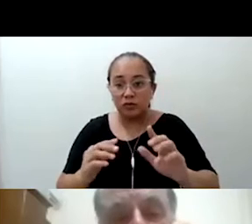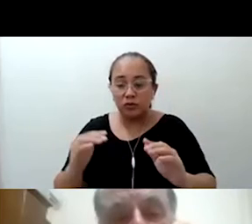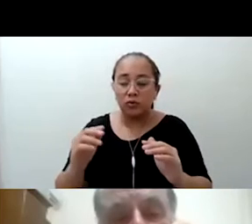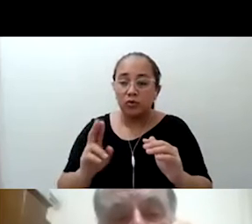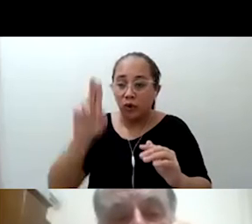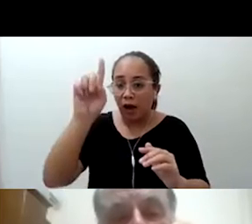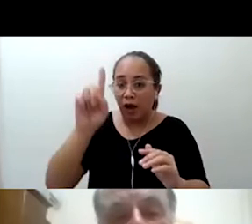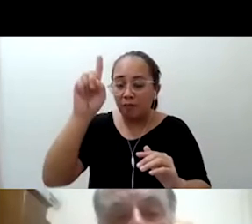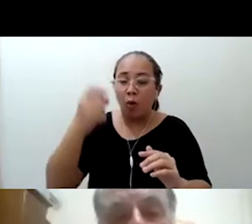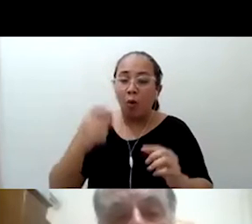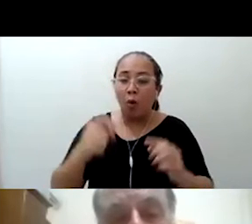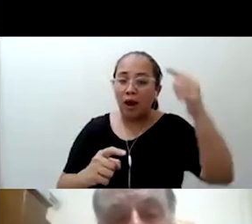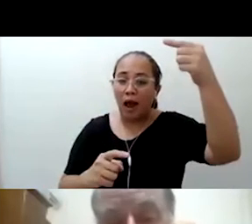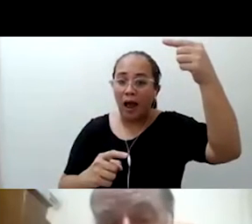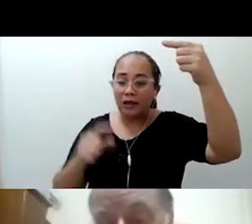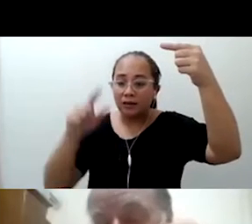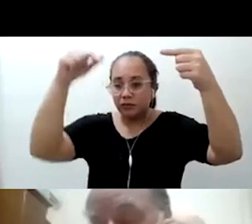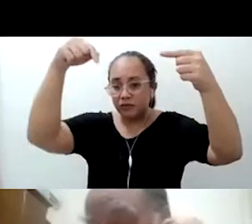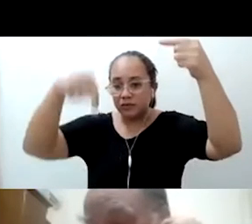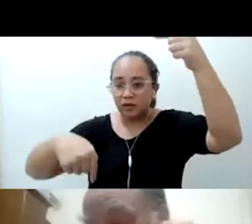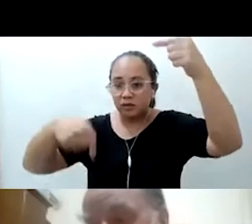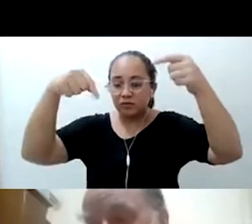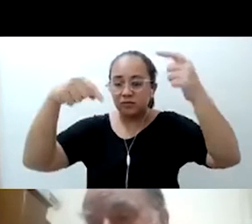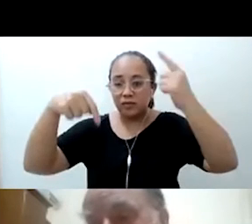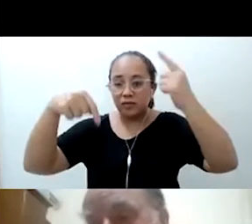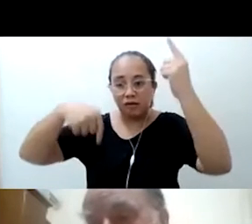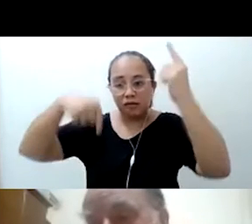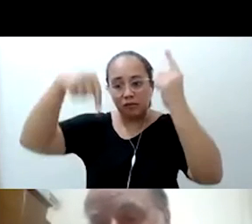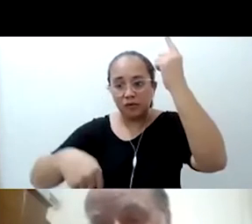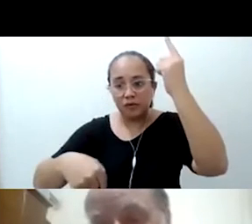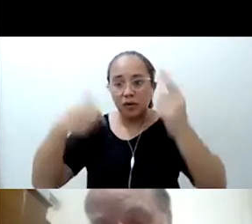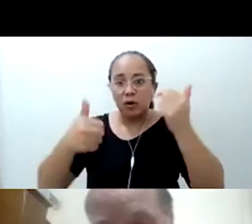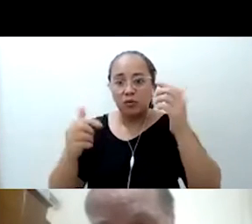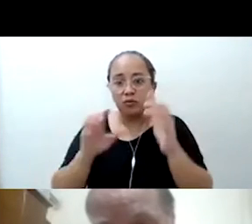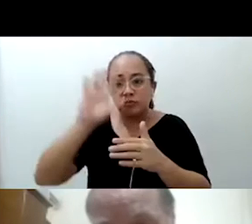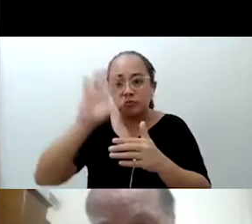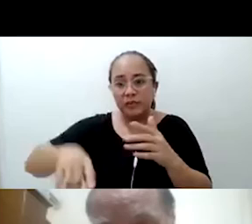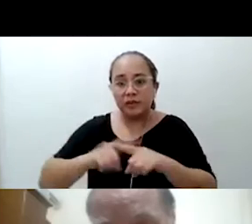the highest and move downward, or do something completely different.